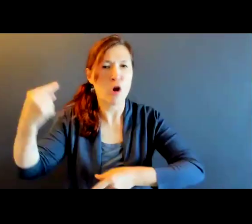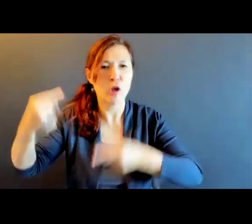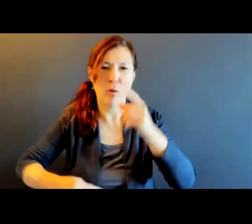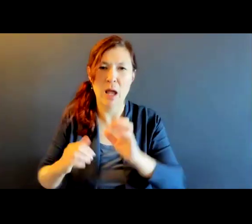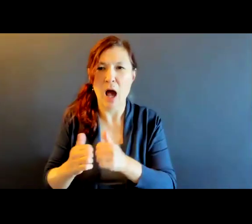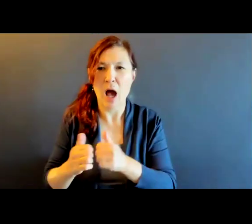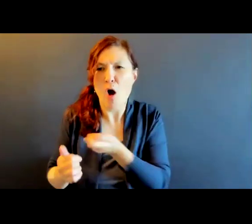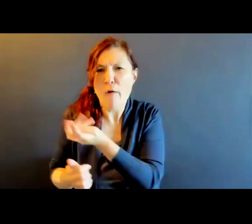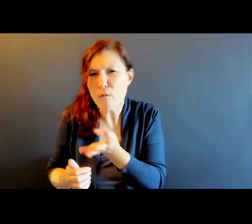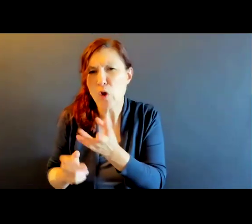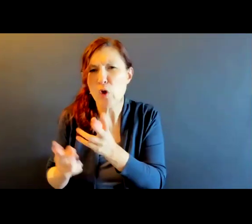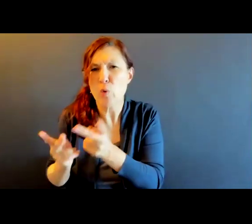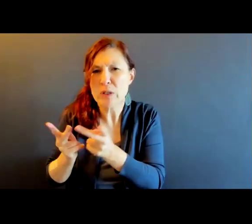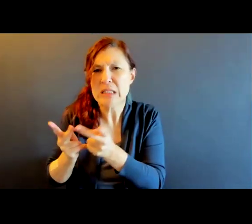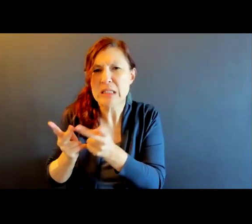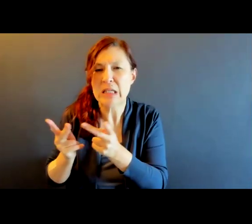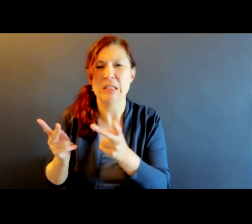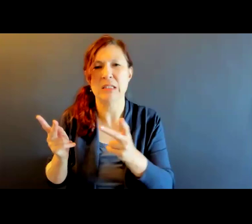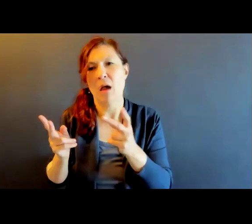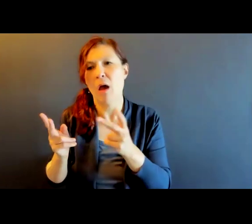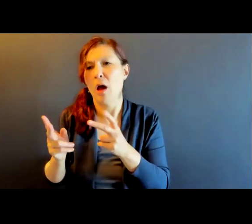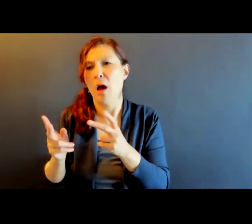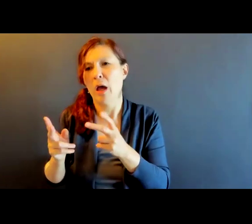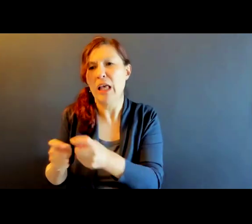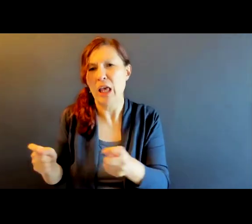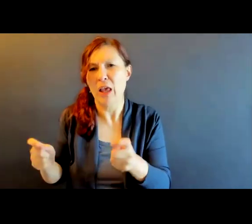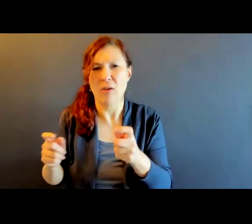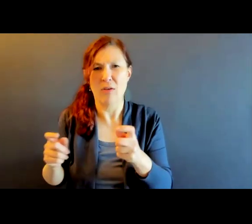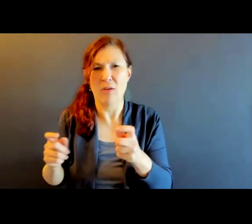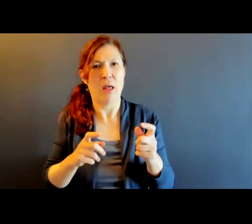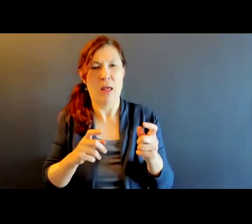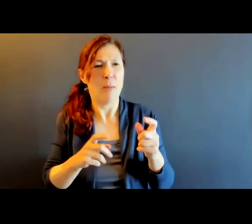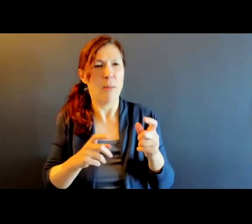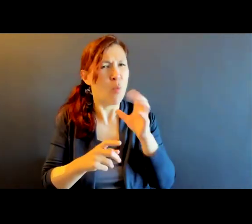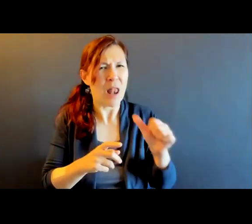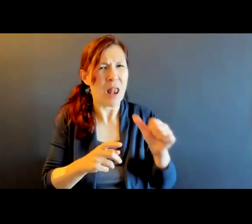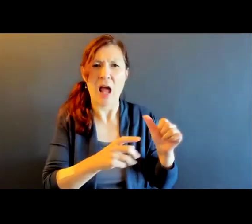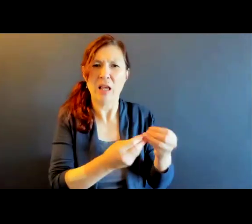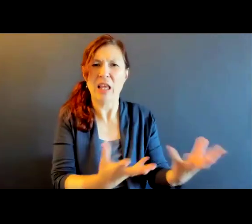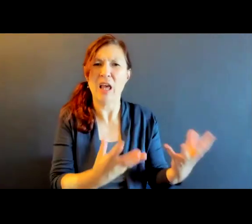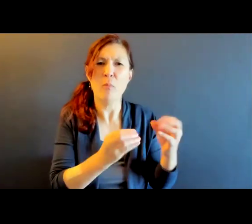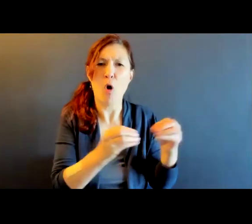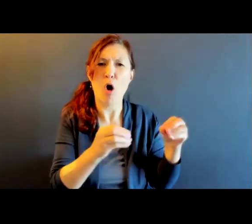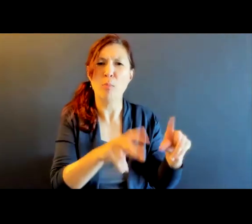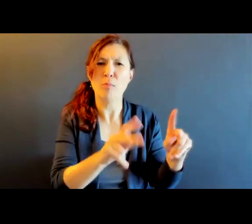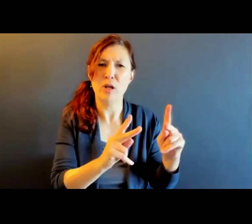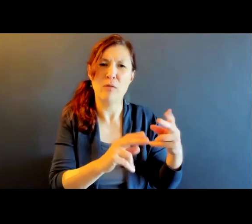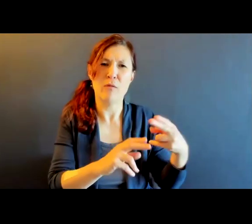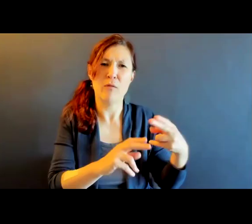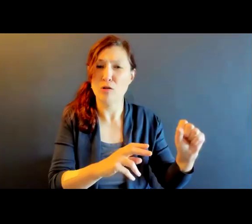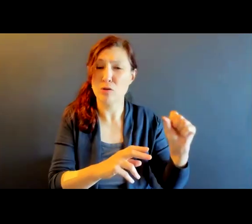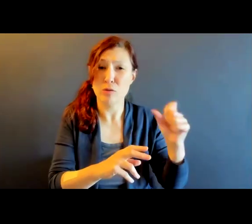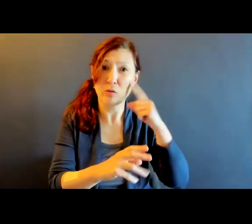opportunities and resources that do not exist elsewhere in BPS. The Boston School Committee once told